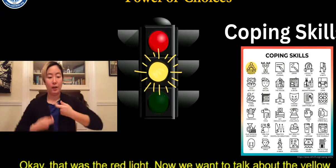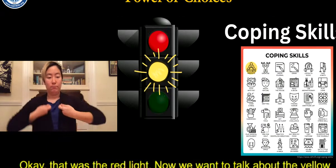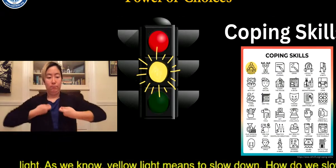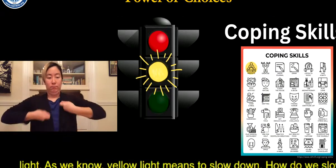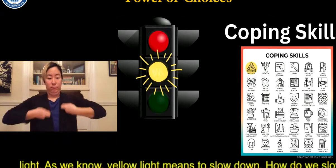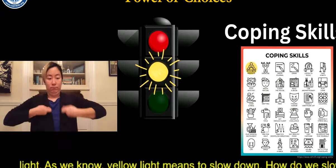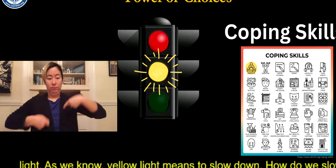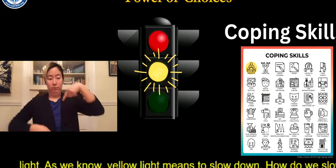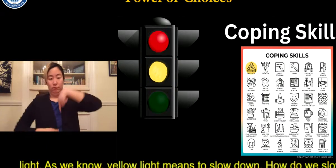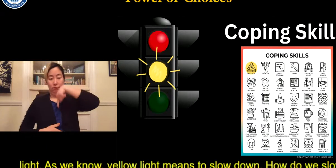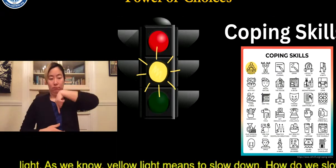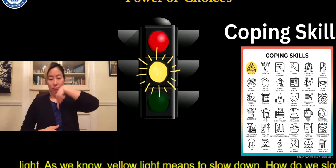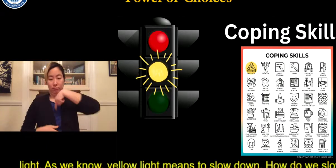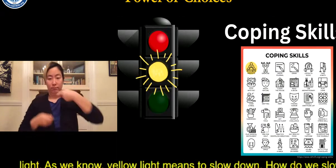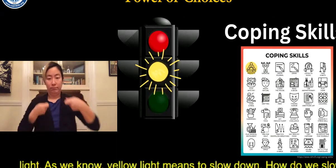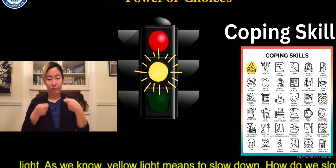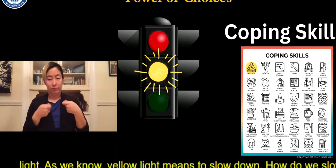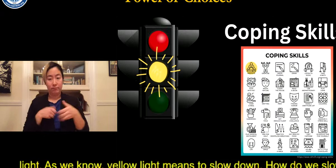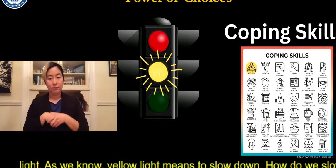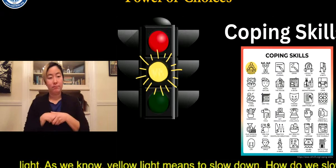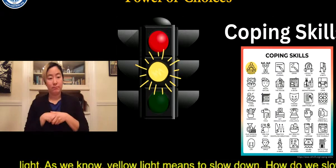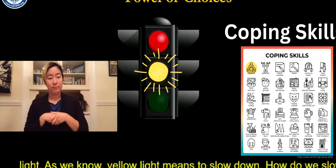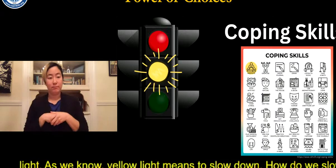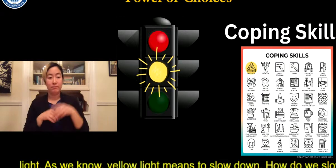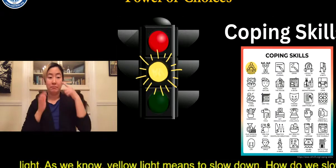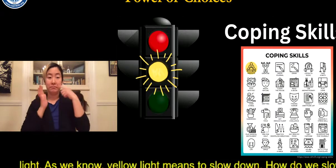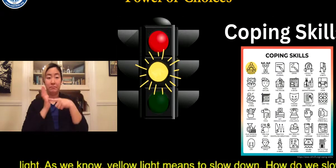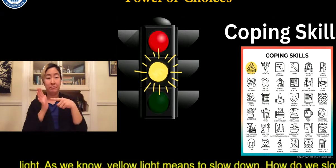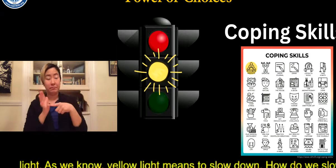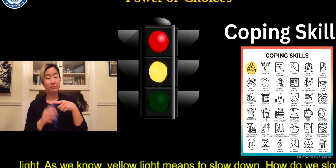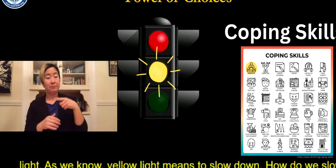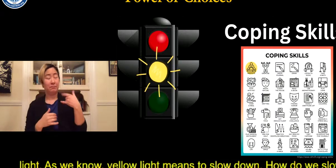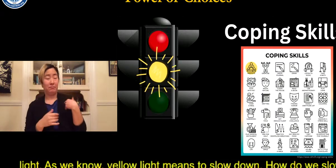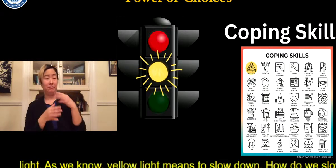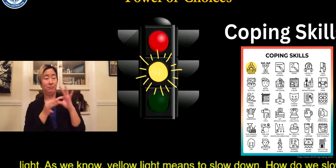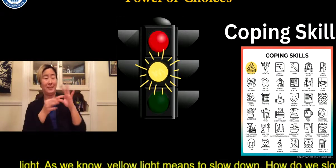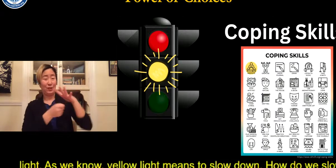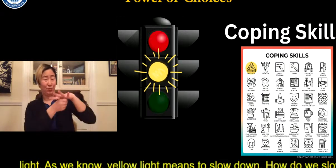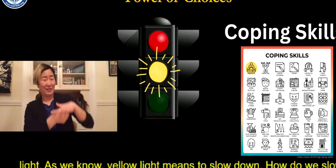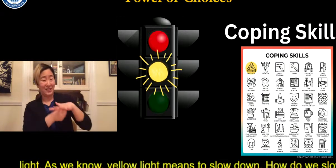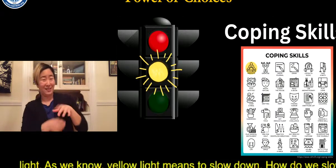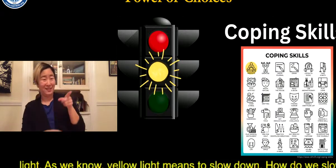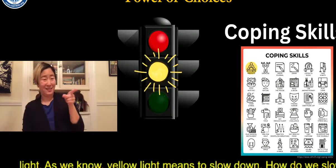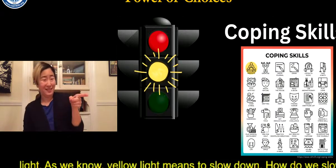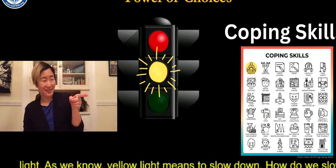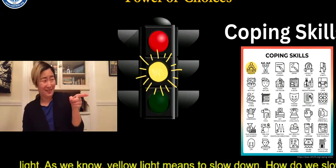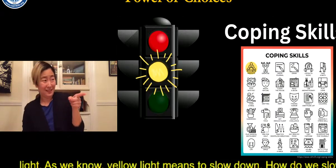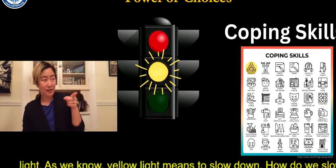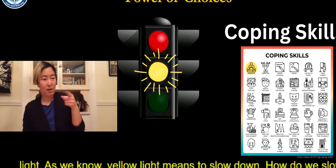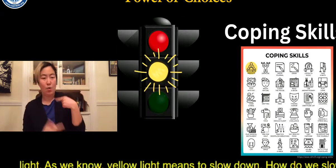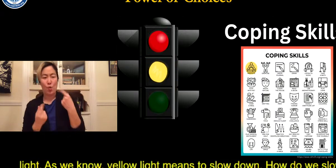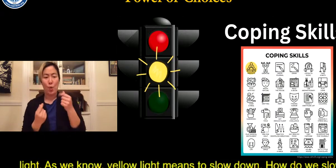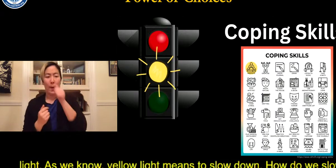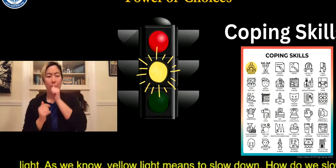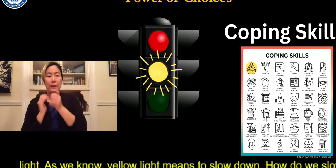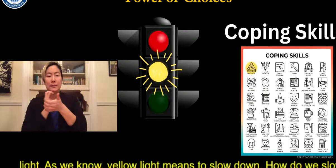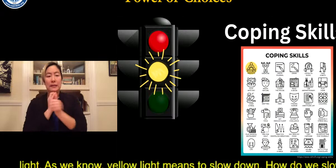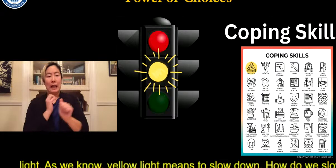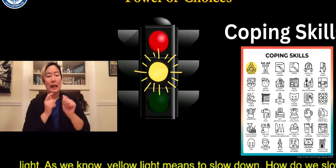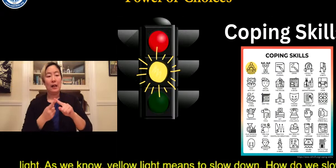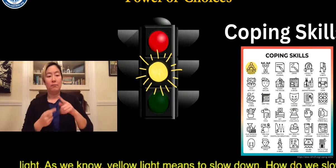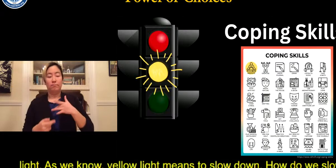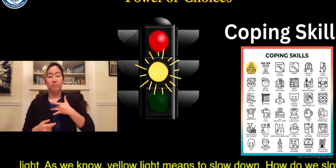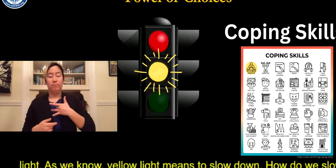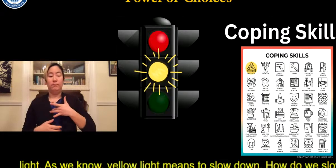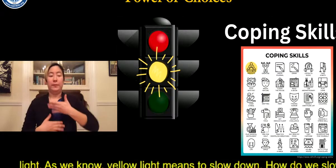skills? Coping skills are the skills that we use to regulate our emotions, our internal emotions. For